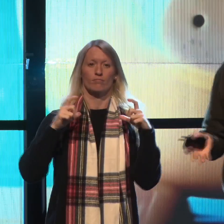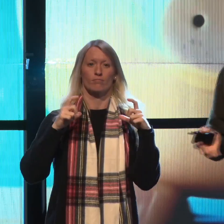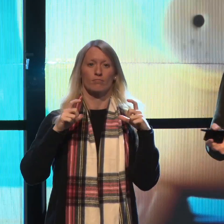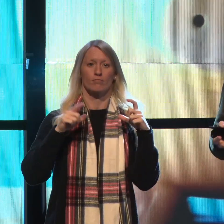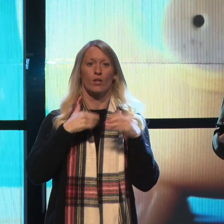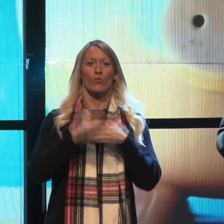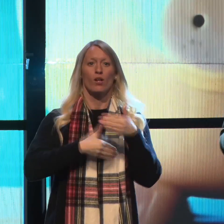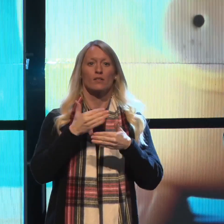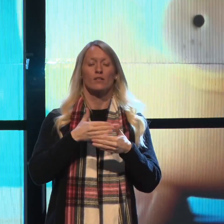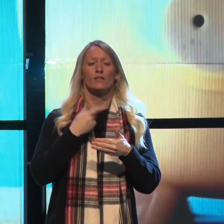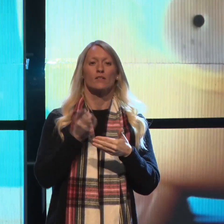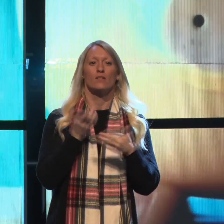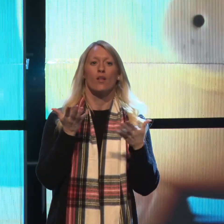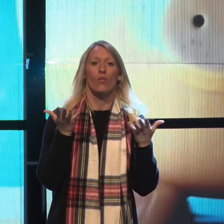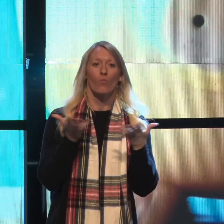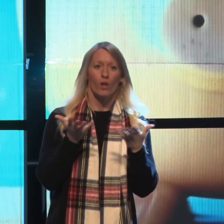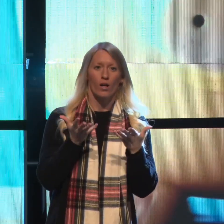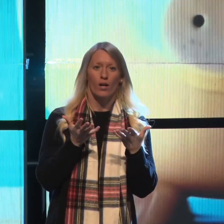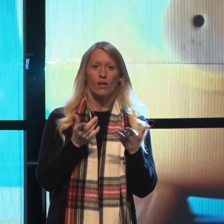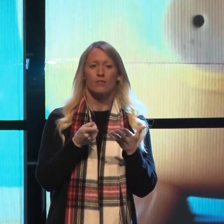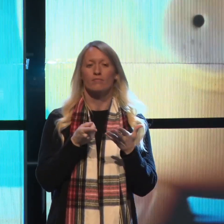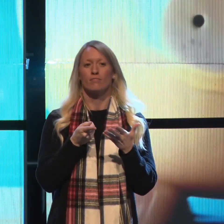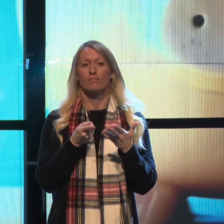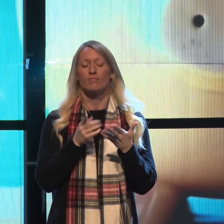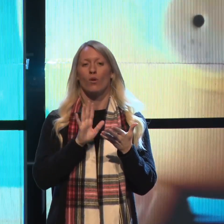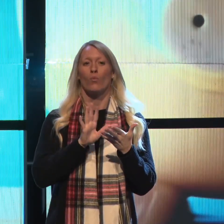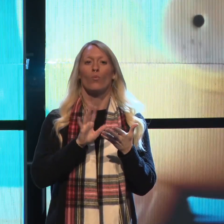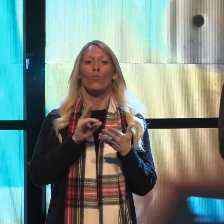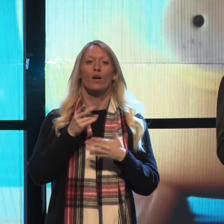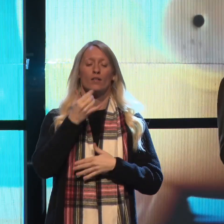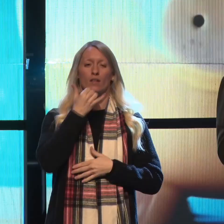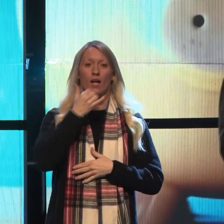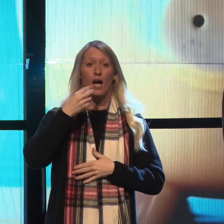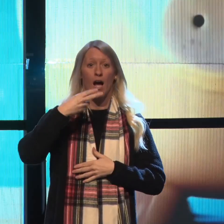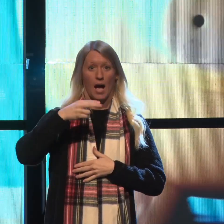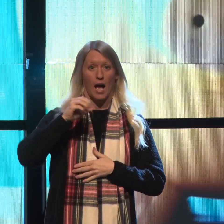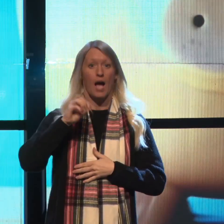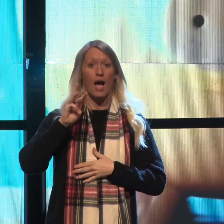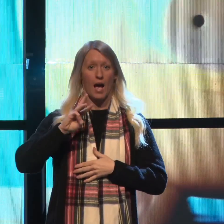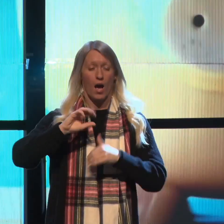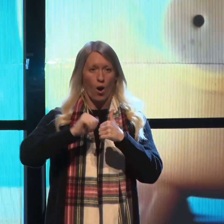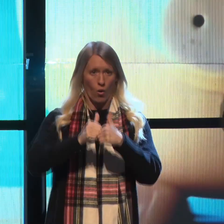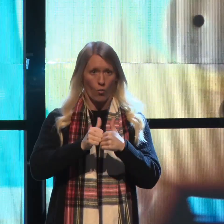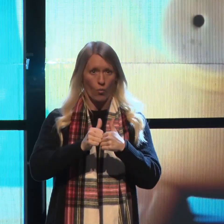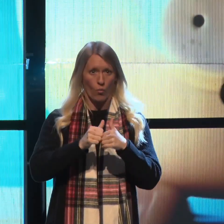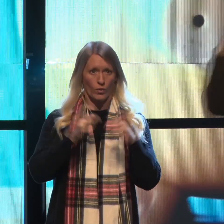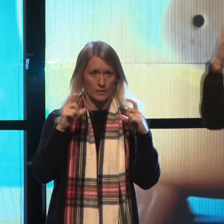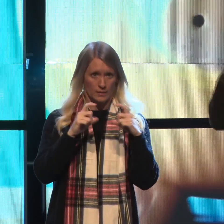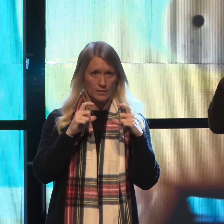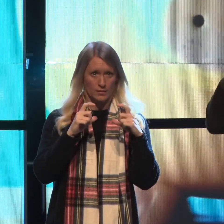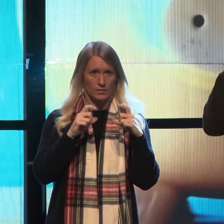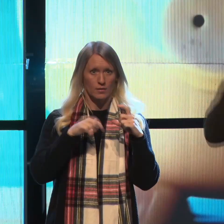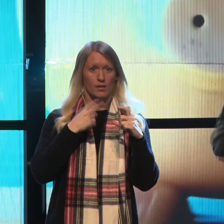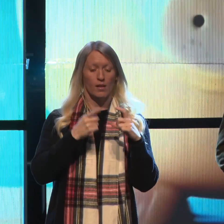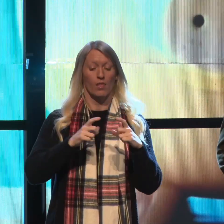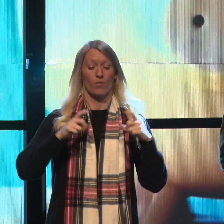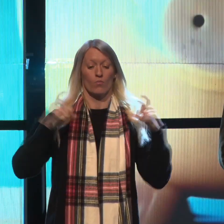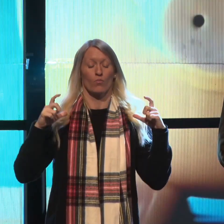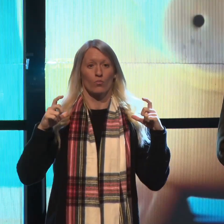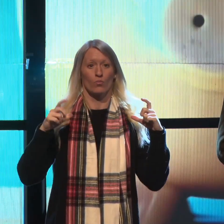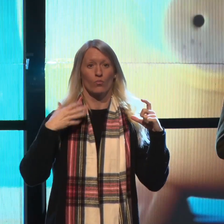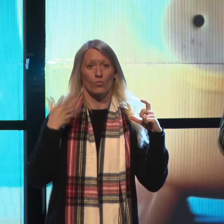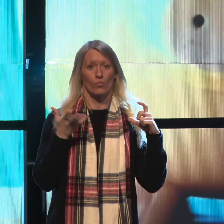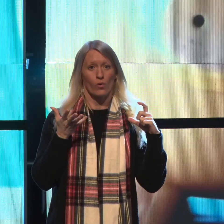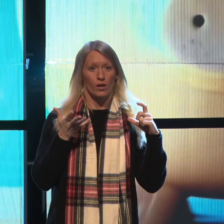what, or it's the how, excuse me. It's the how you're going to accomplish this. And then the what, the result, is the last thing. Now,